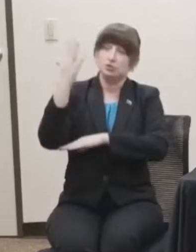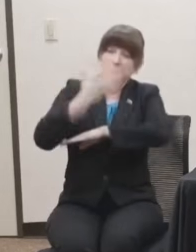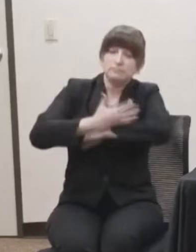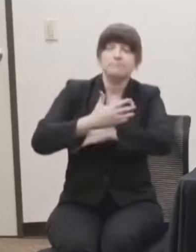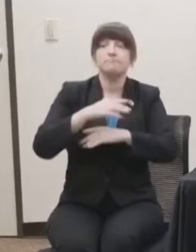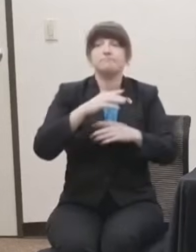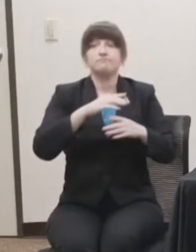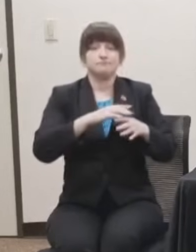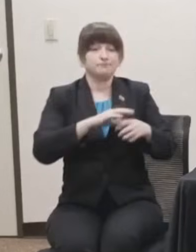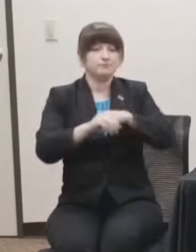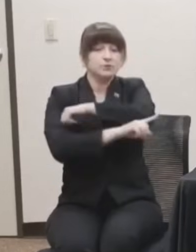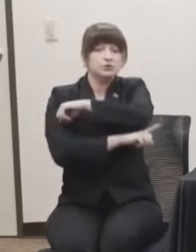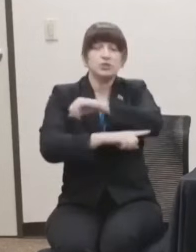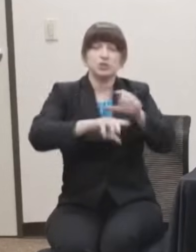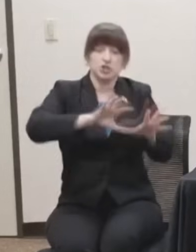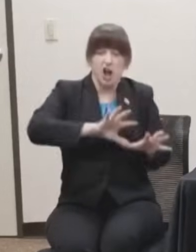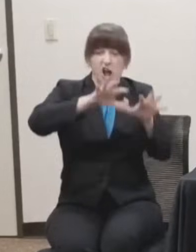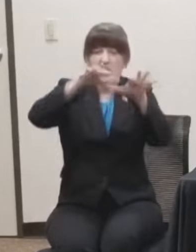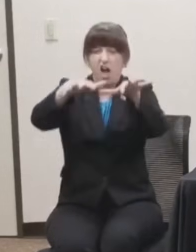Trump's swift